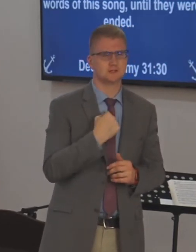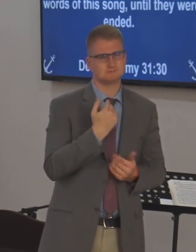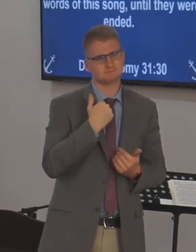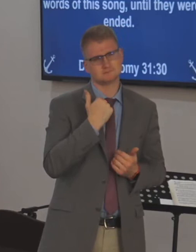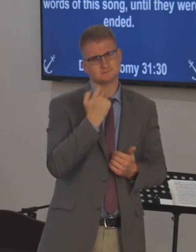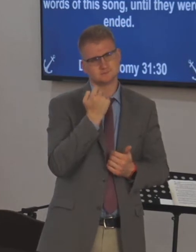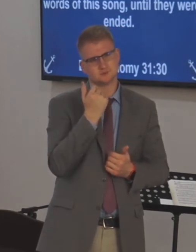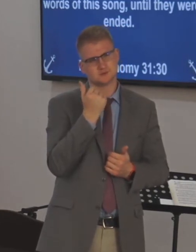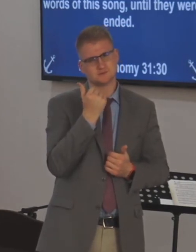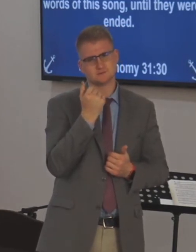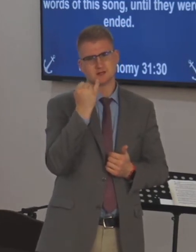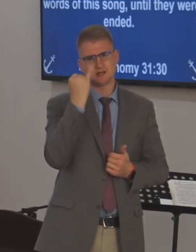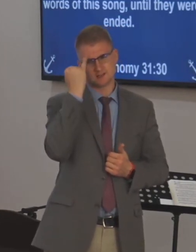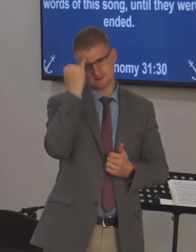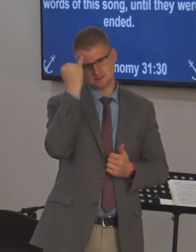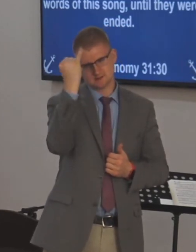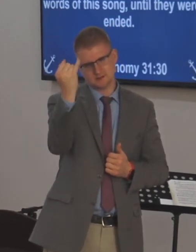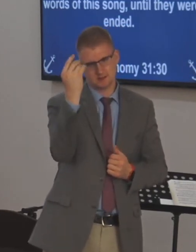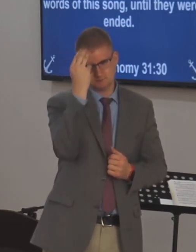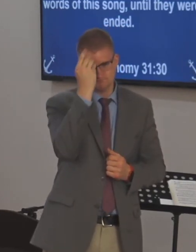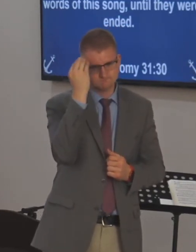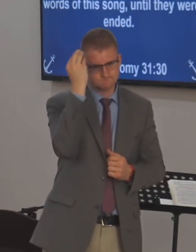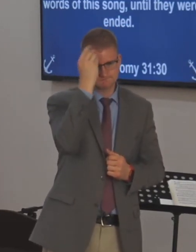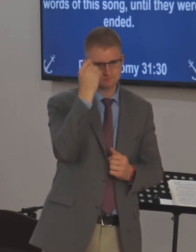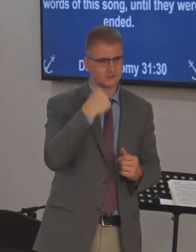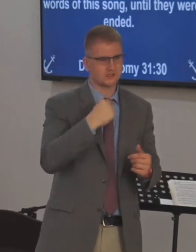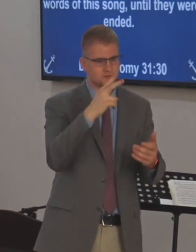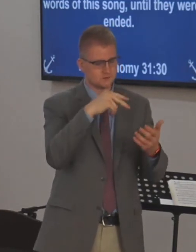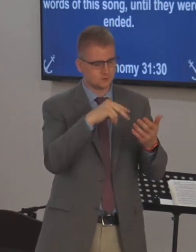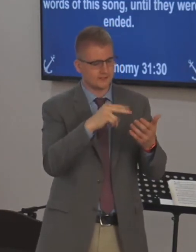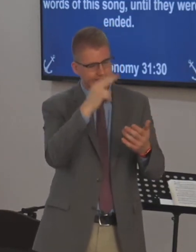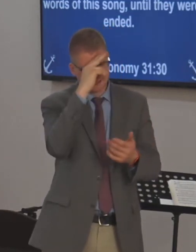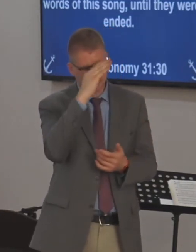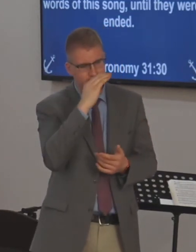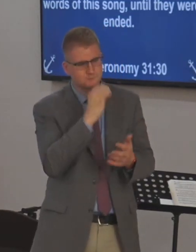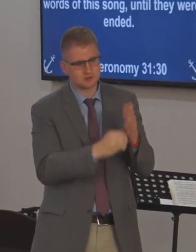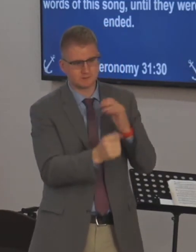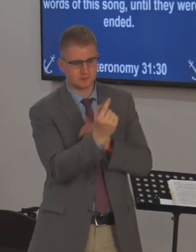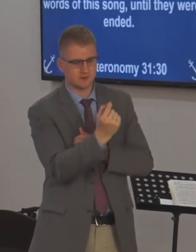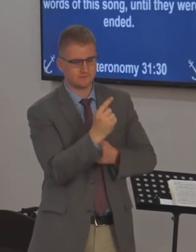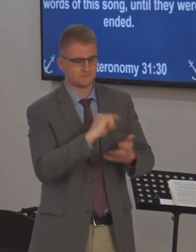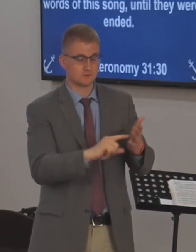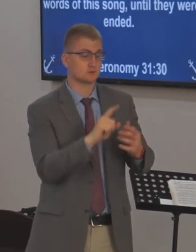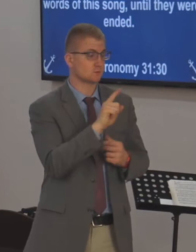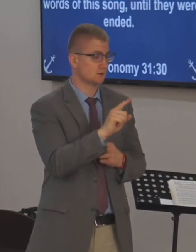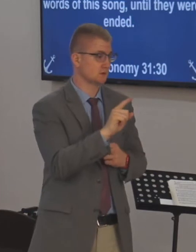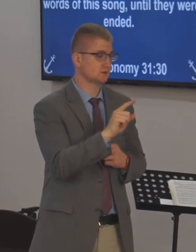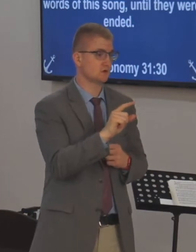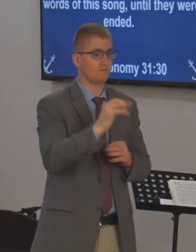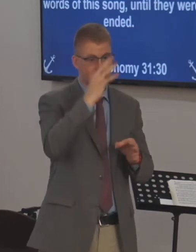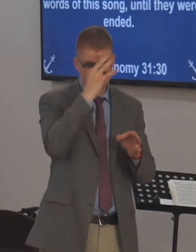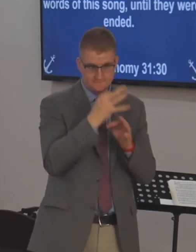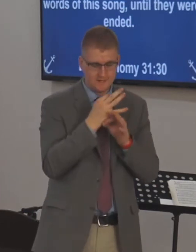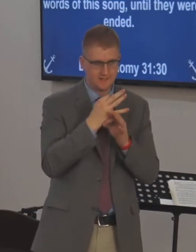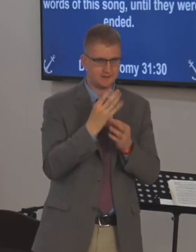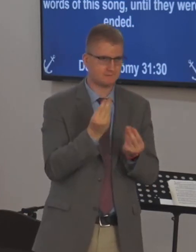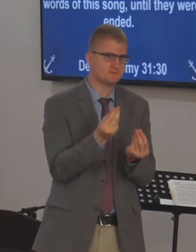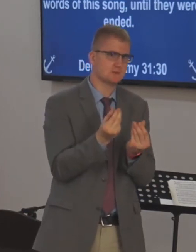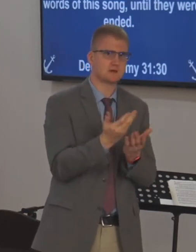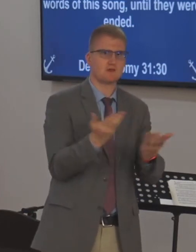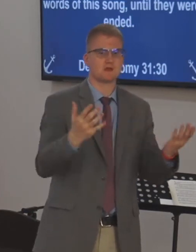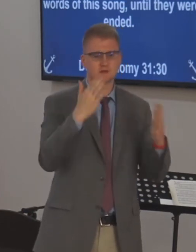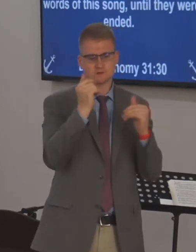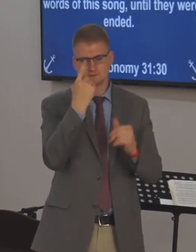idea when I was reading Hebrews 11:1 about where faith is the substance of things hoped for, the evidence of not